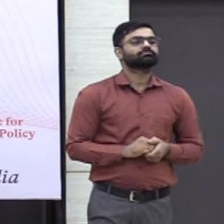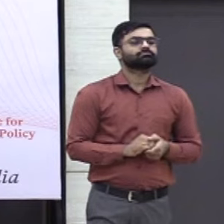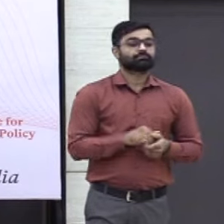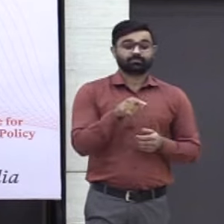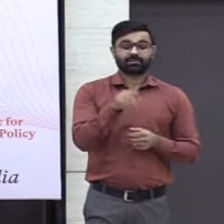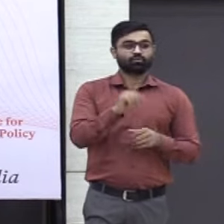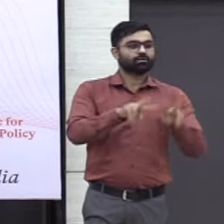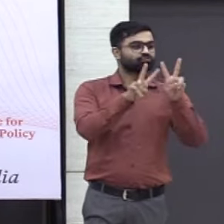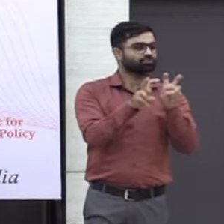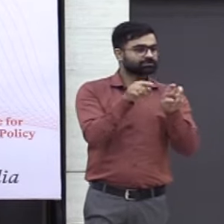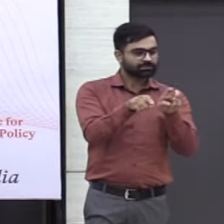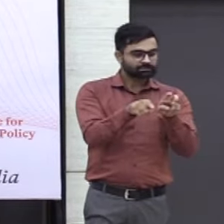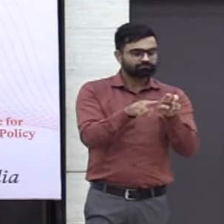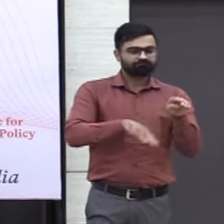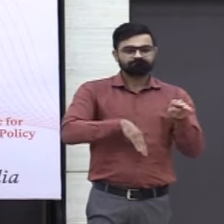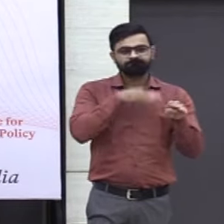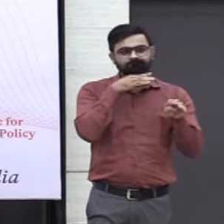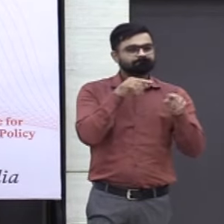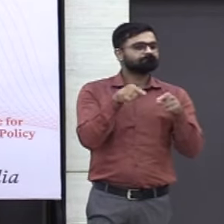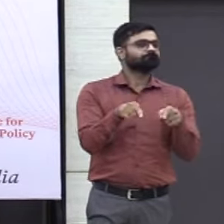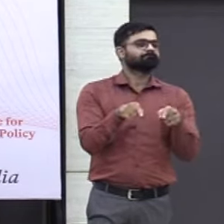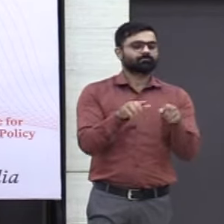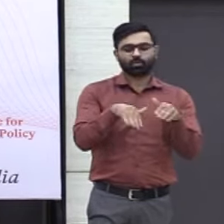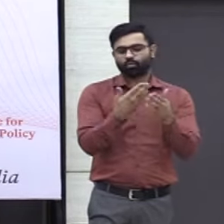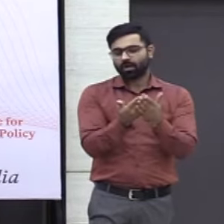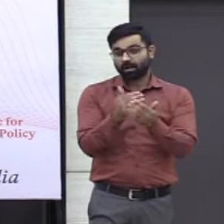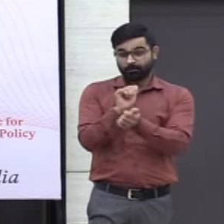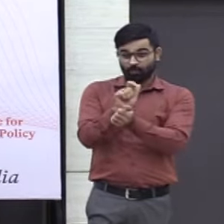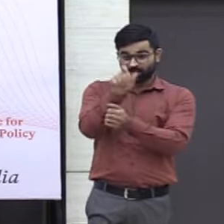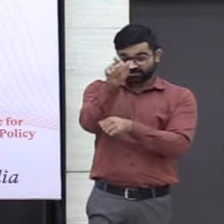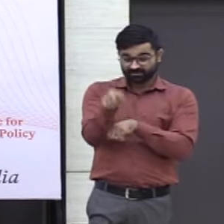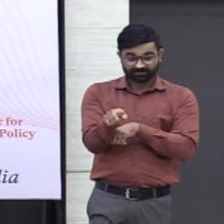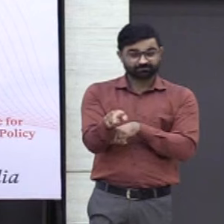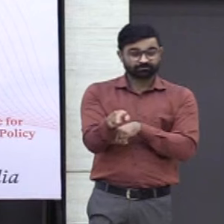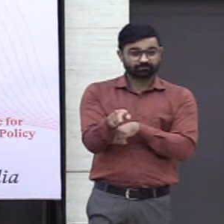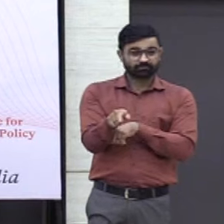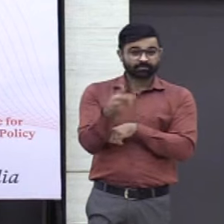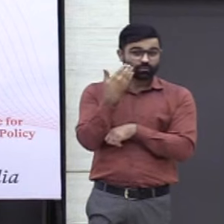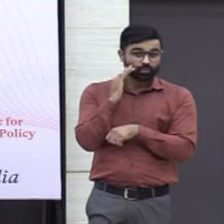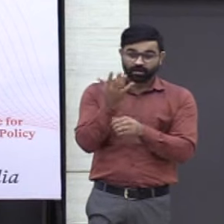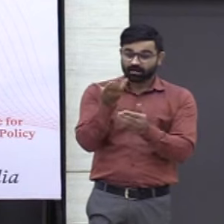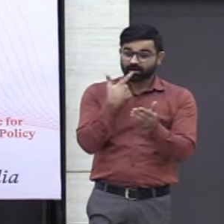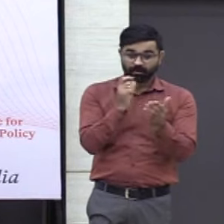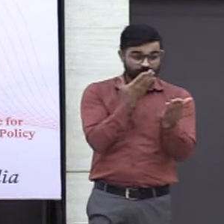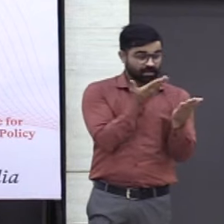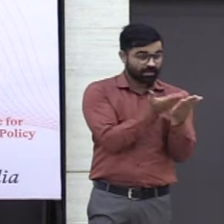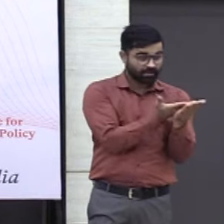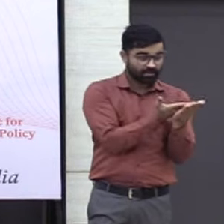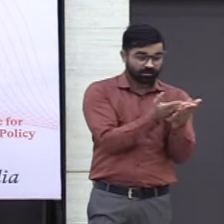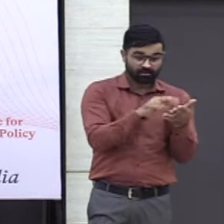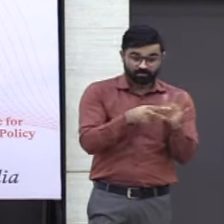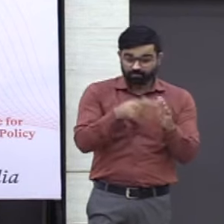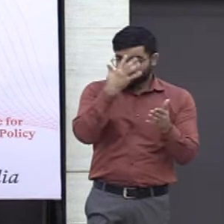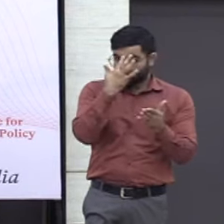It is the subjective satisfaction of the police officer when he receives a complaint which